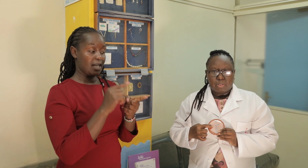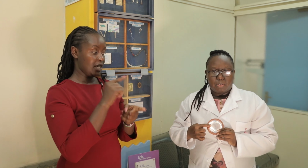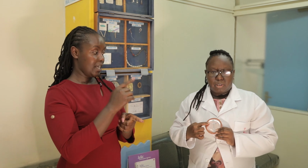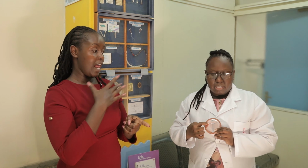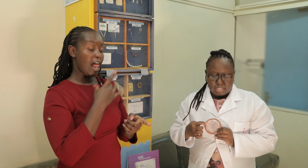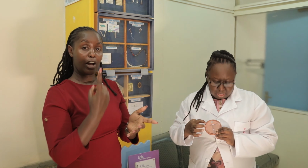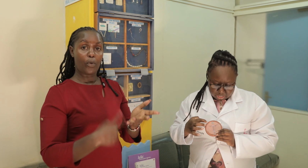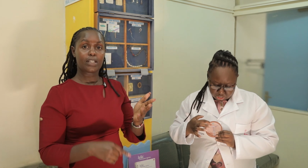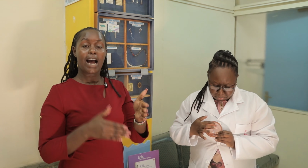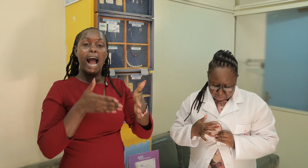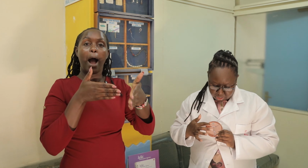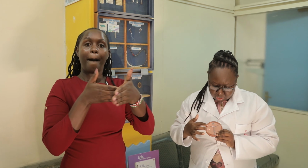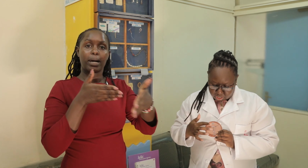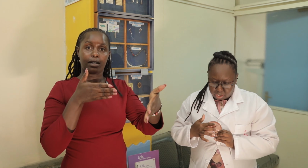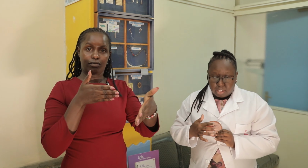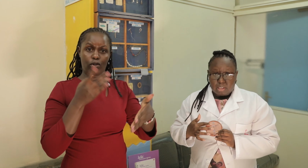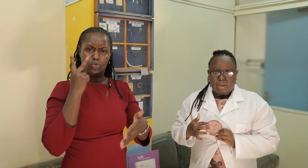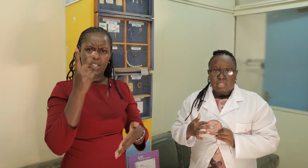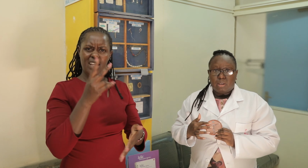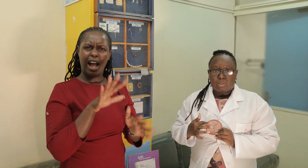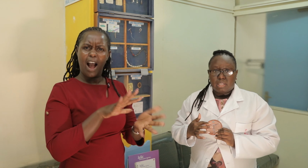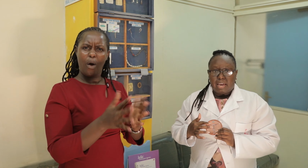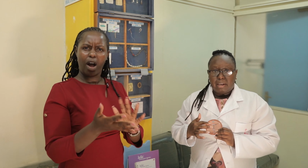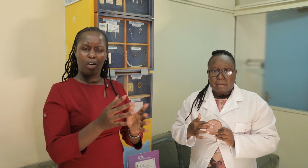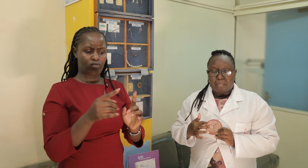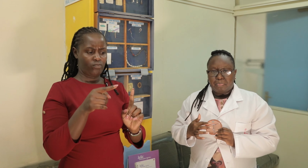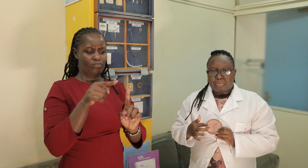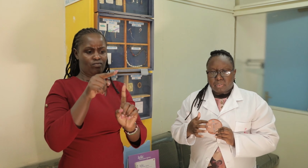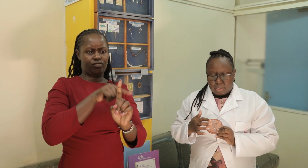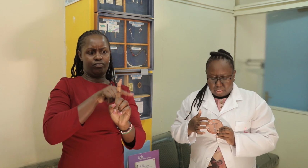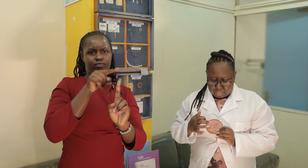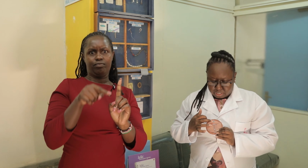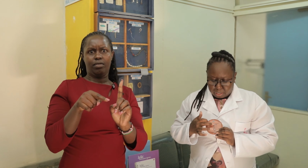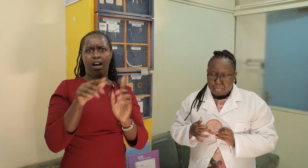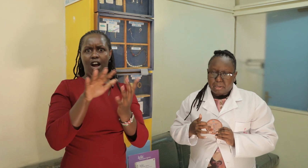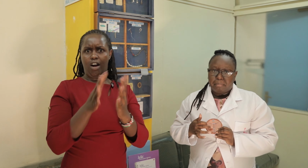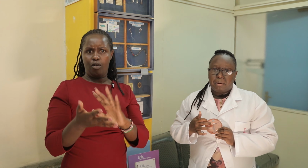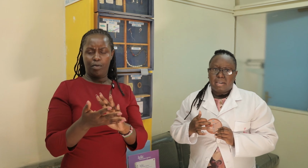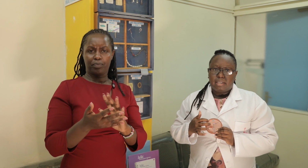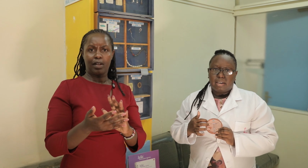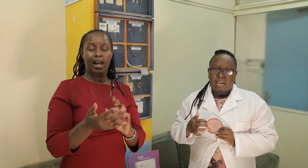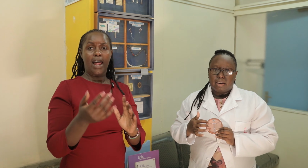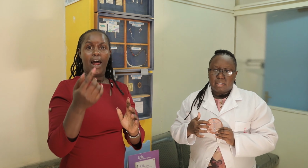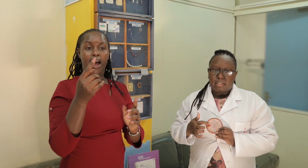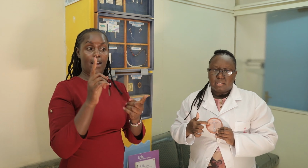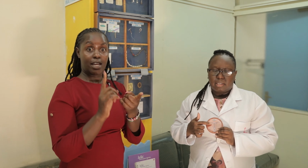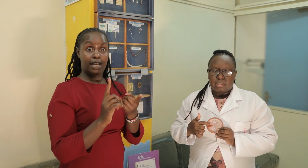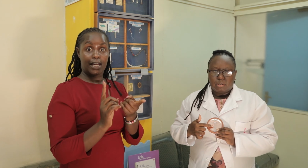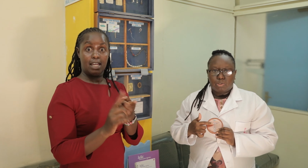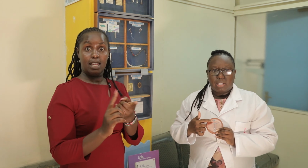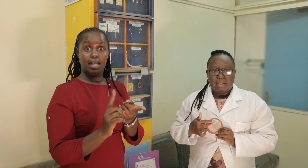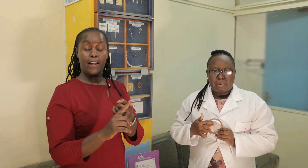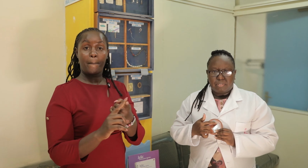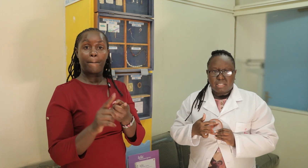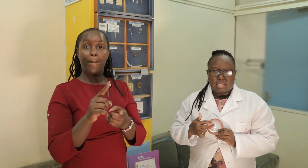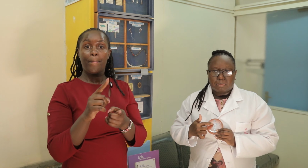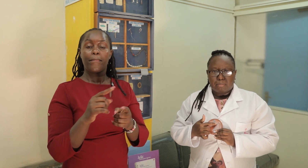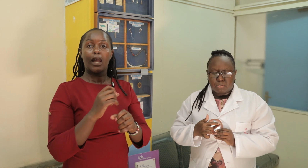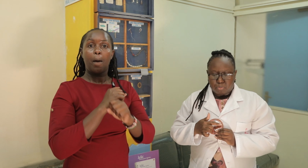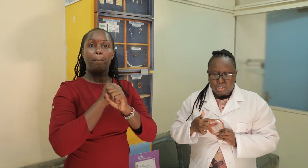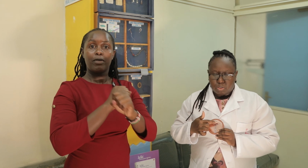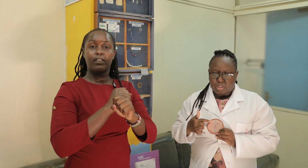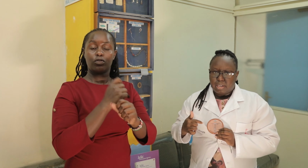barrier method. You can see the shape on it, the way it looks like. The shape, number one, it usually prevents